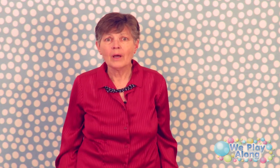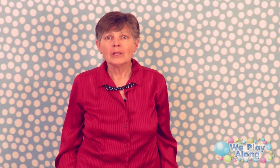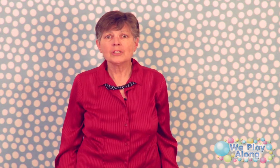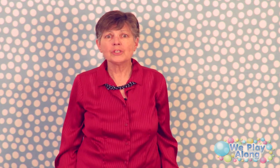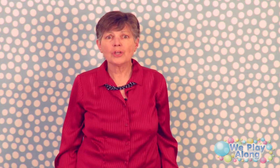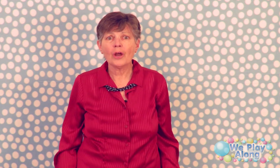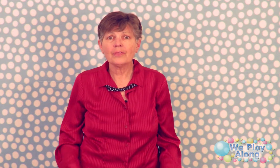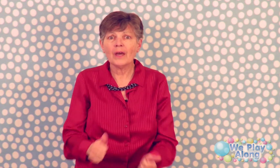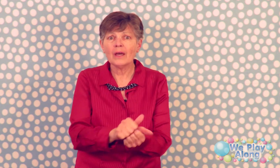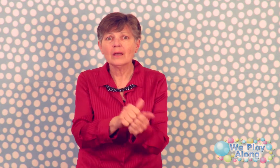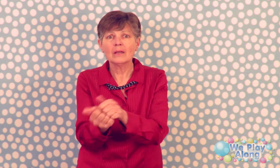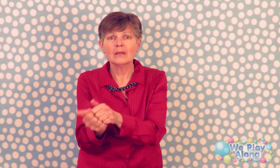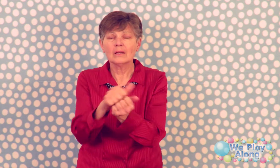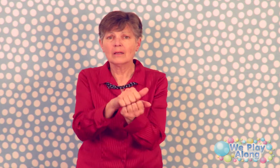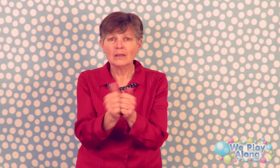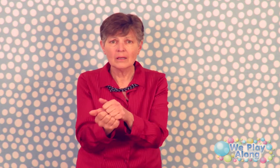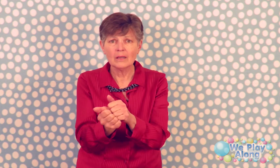to start